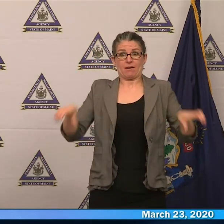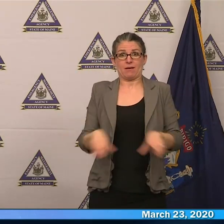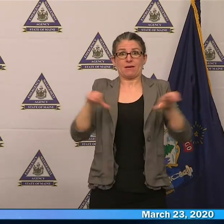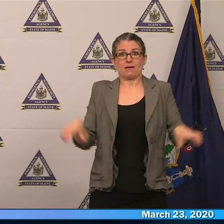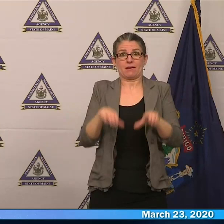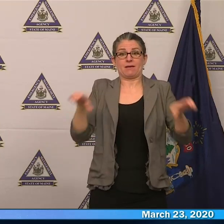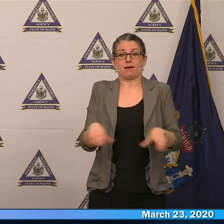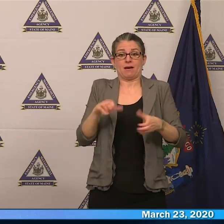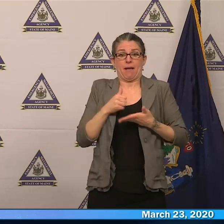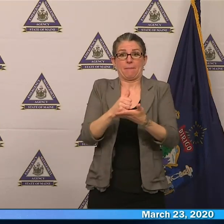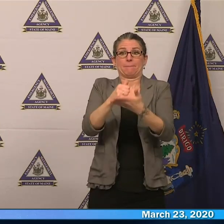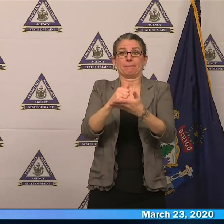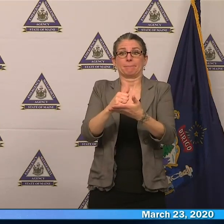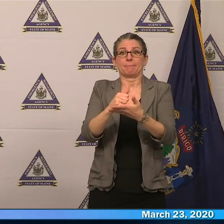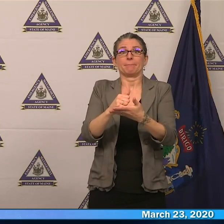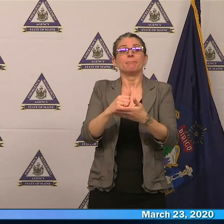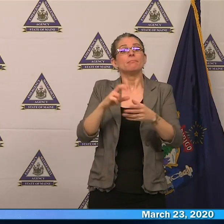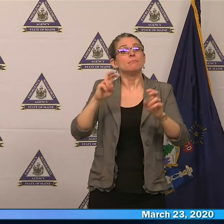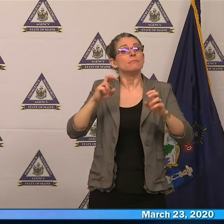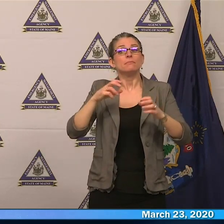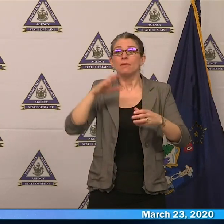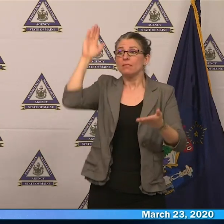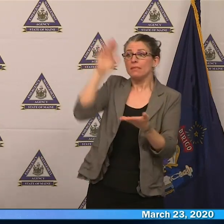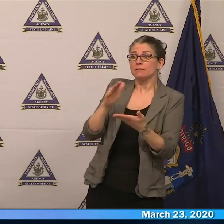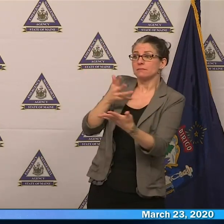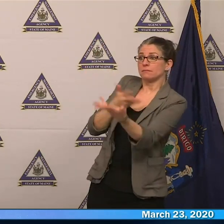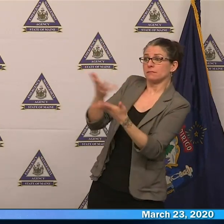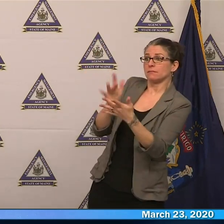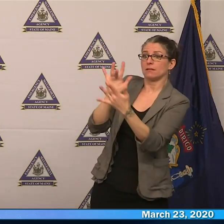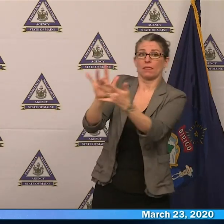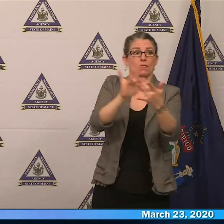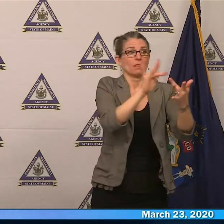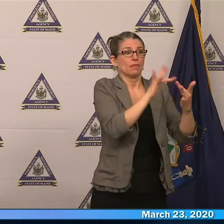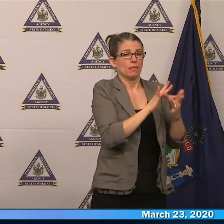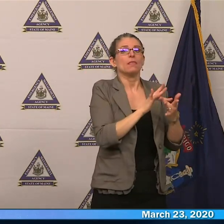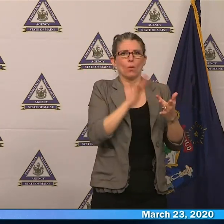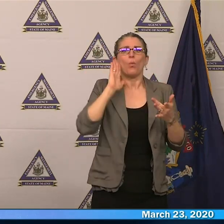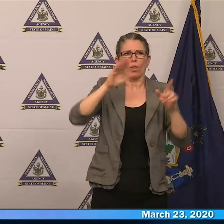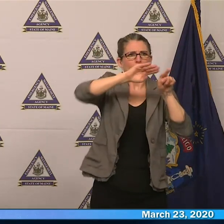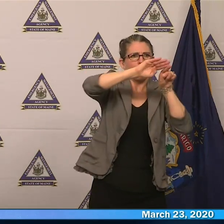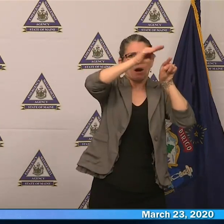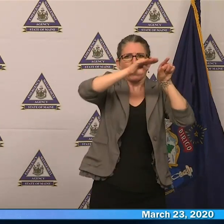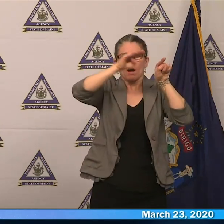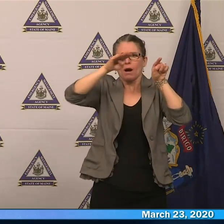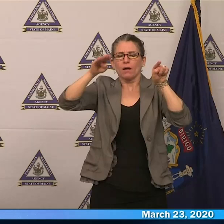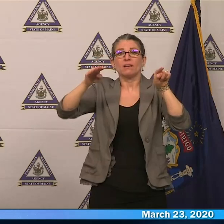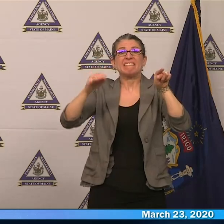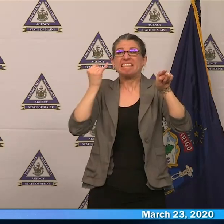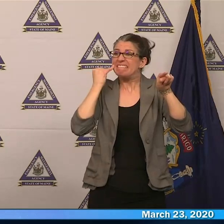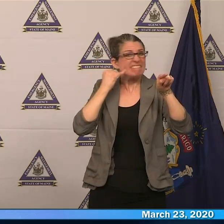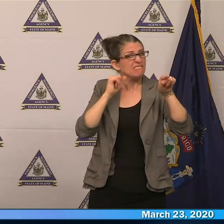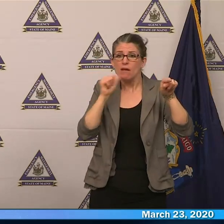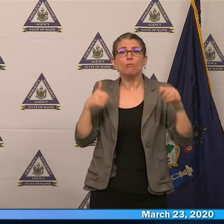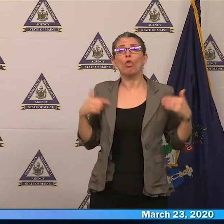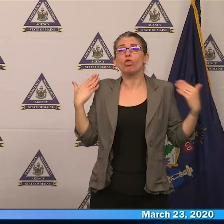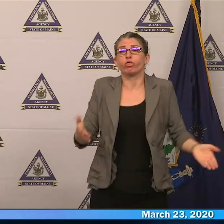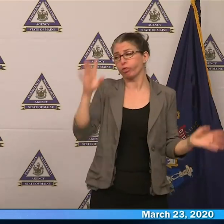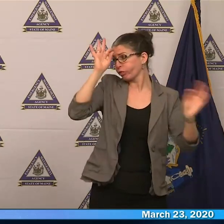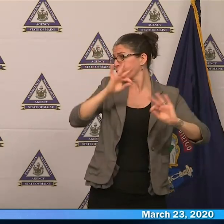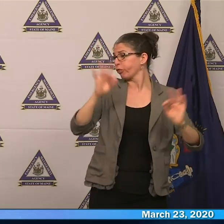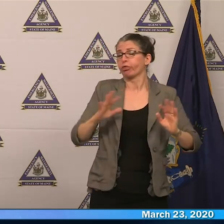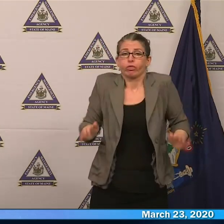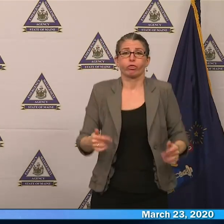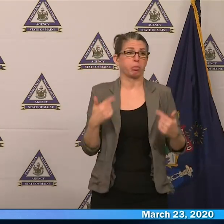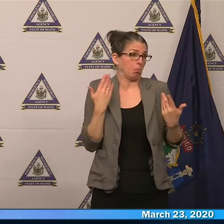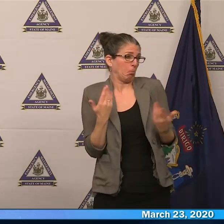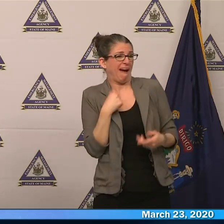tomorrow. And for that reason, I really do ask everyone to keep an eye out around them and